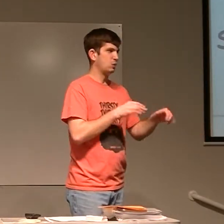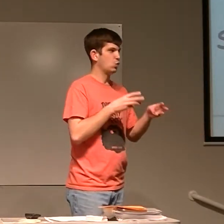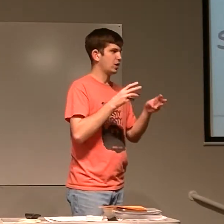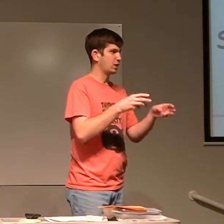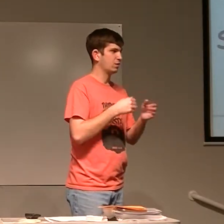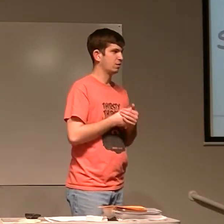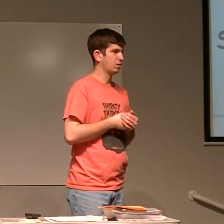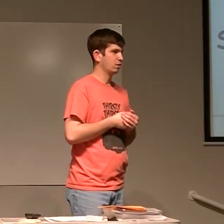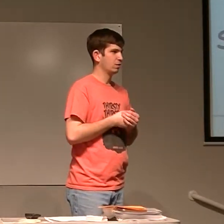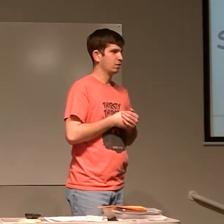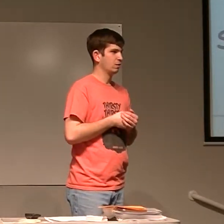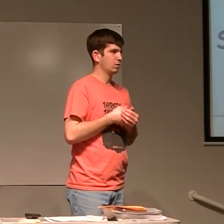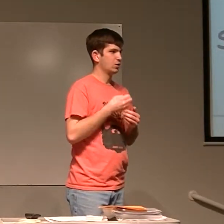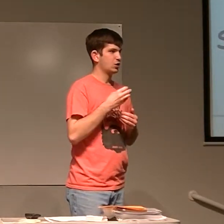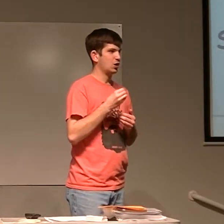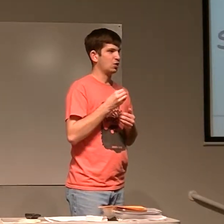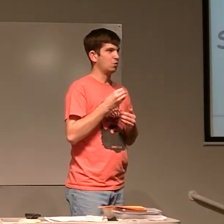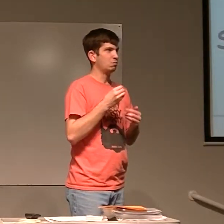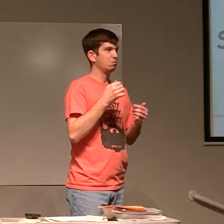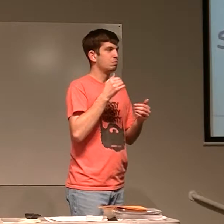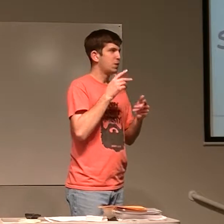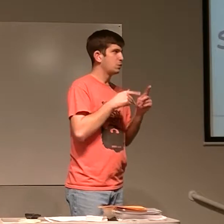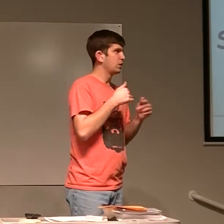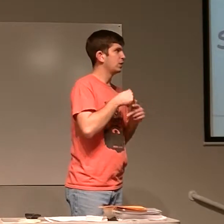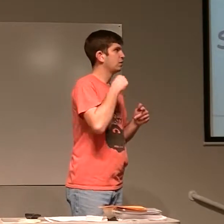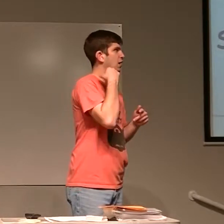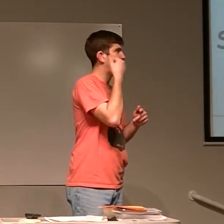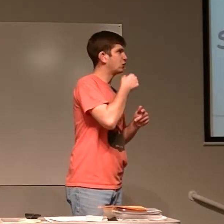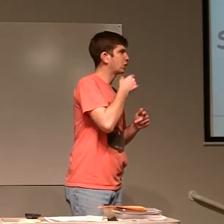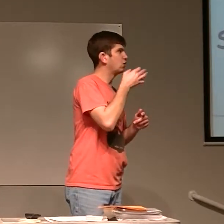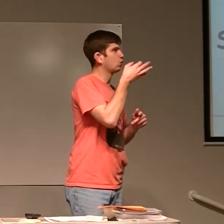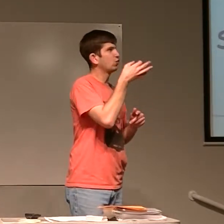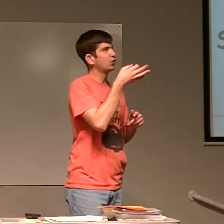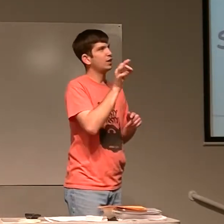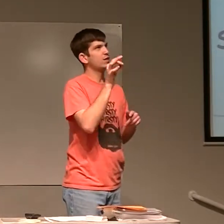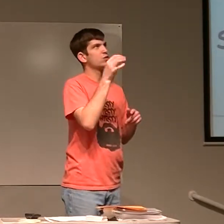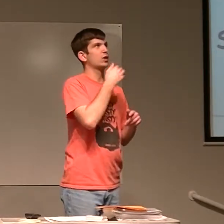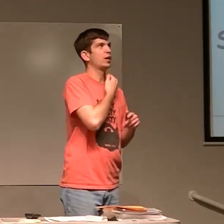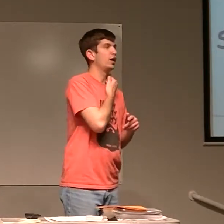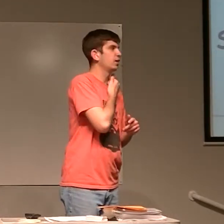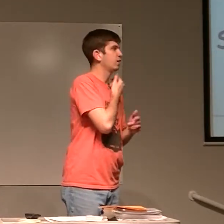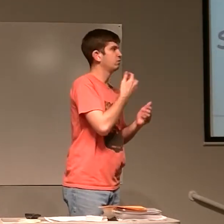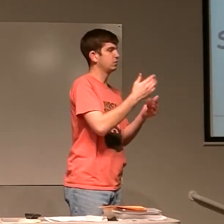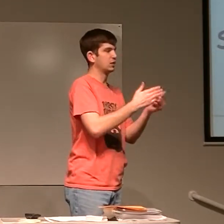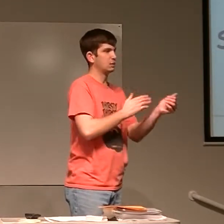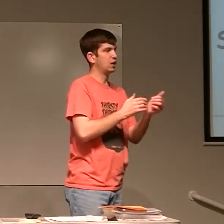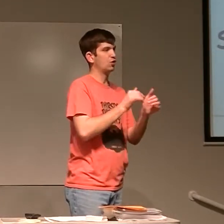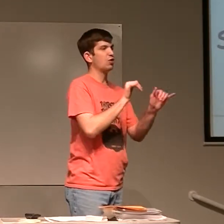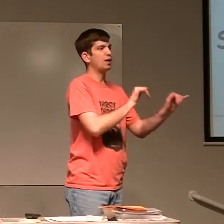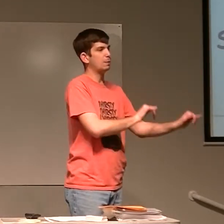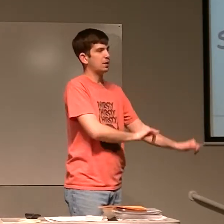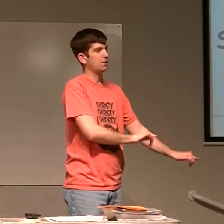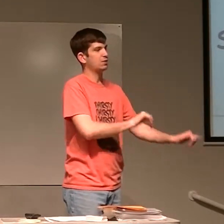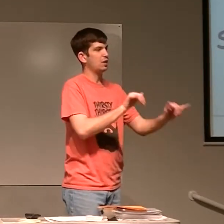way. So people in Africa or France or Canada, doesn't matter, they can be the same